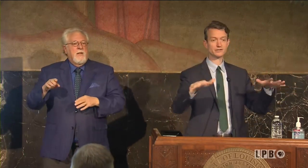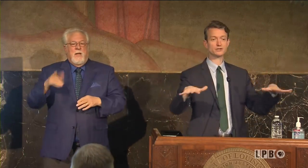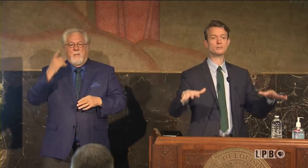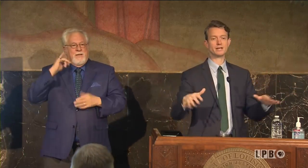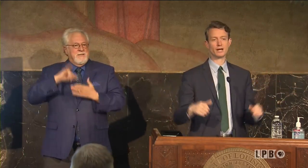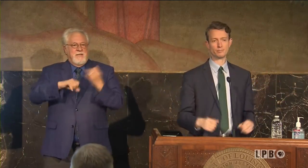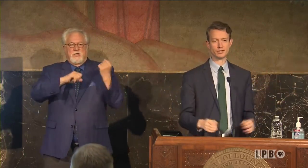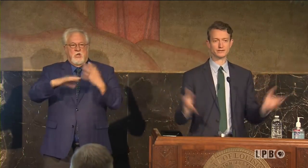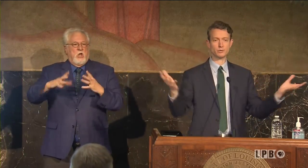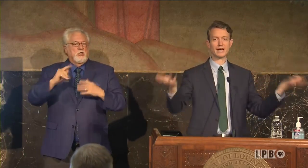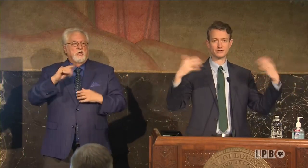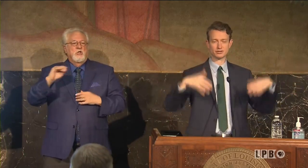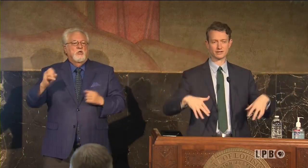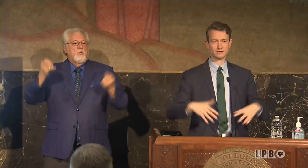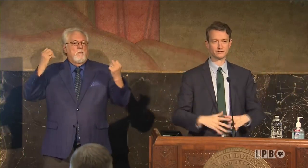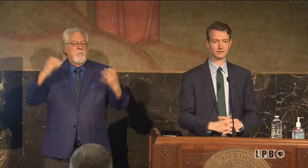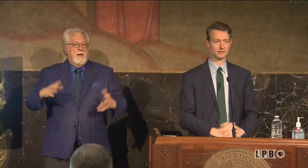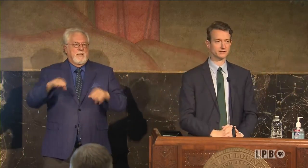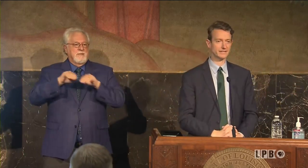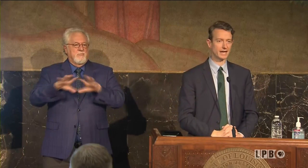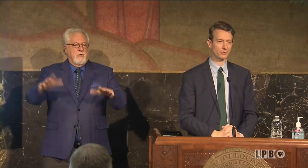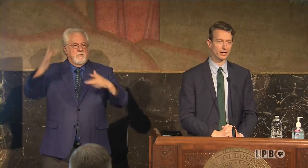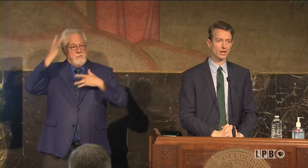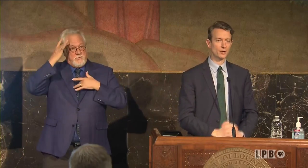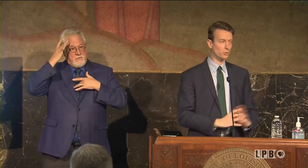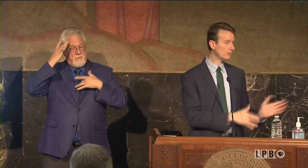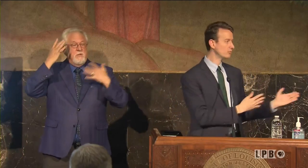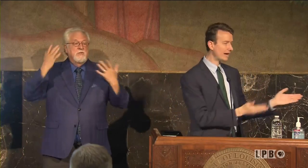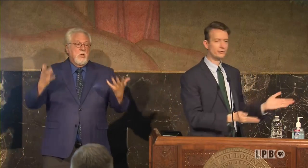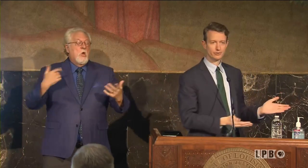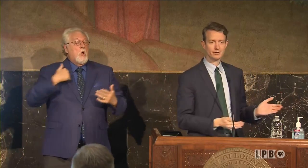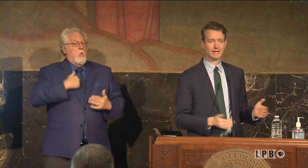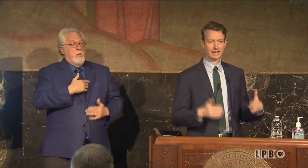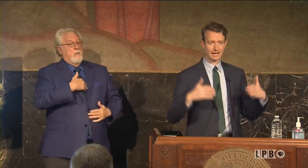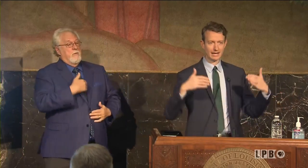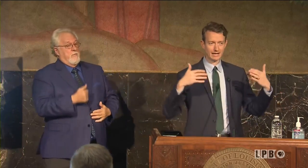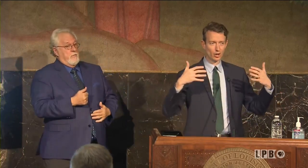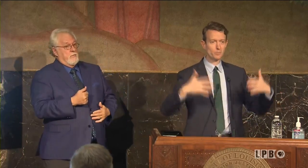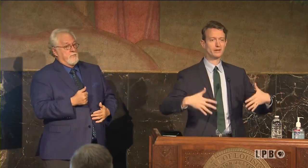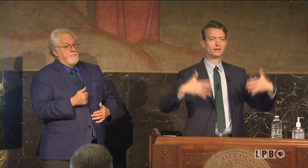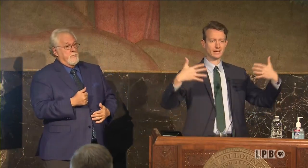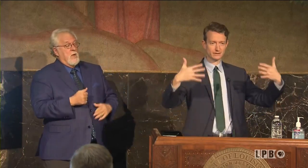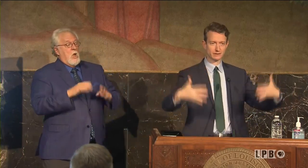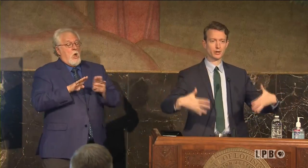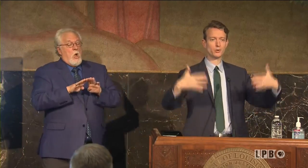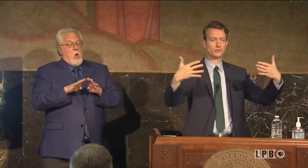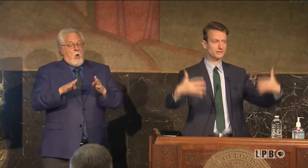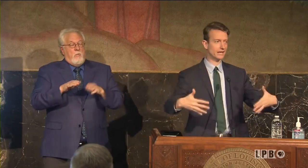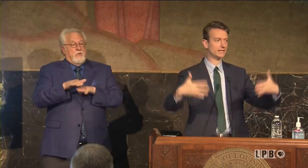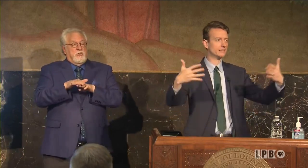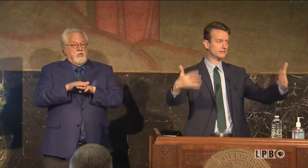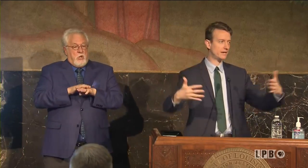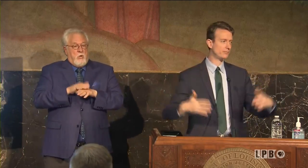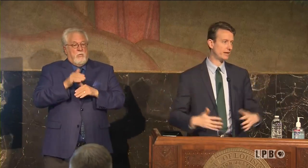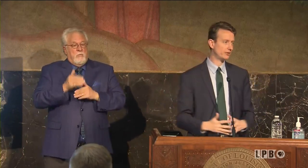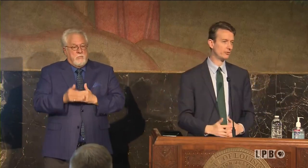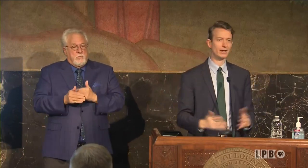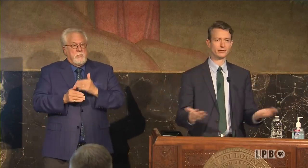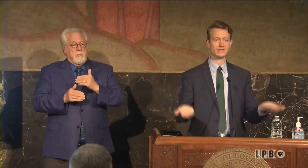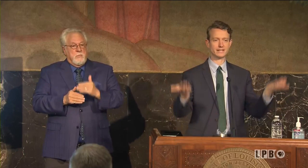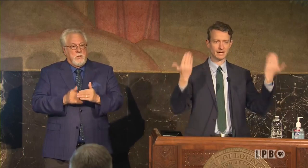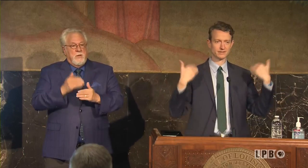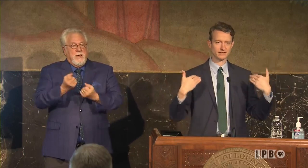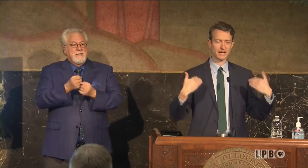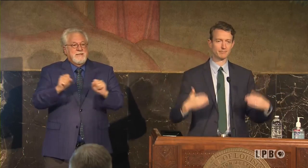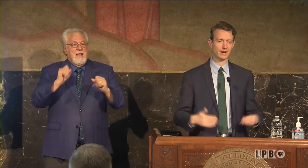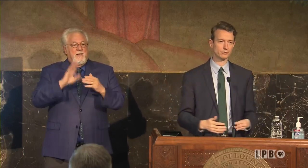this caused too many outbreaks, we have to shut these facilities down. We would rather open in a slow, steady, safe manner